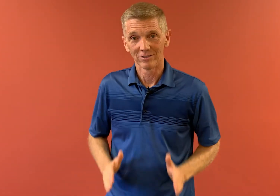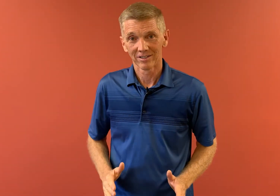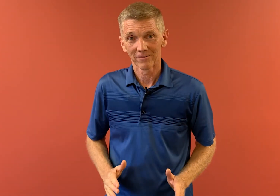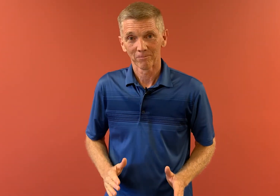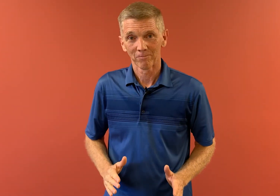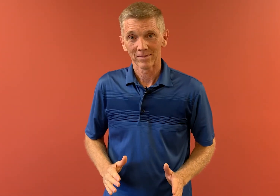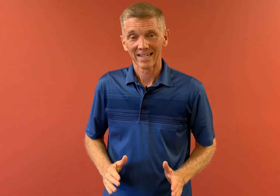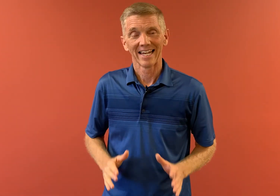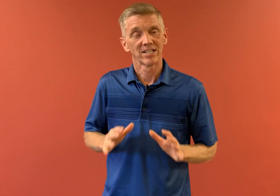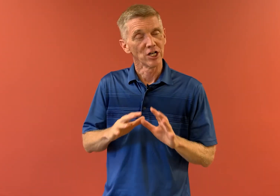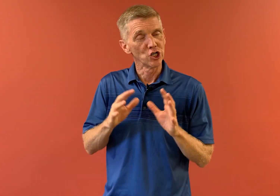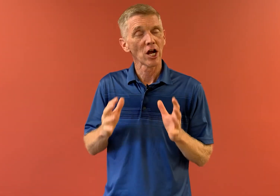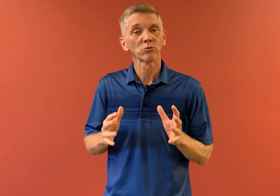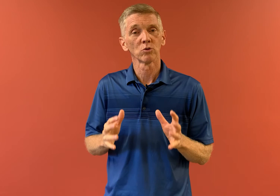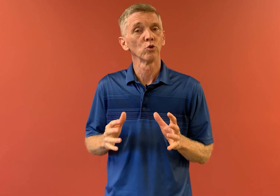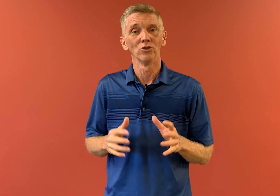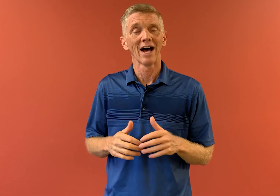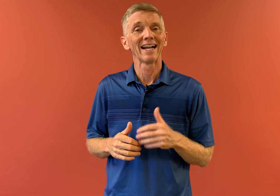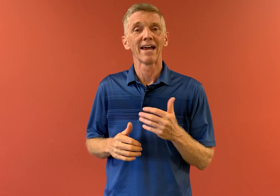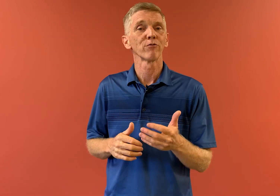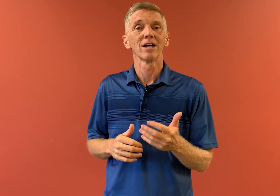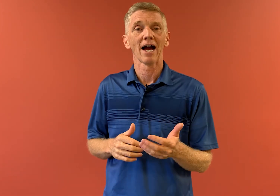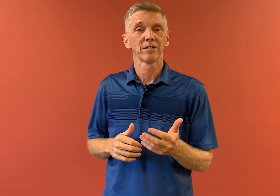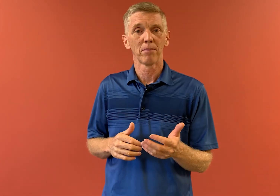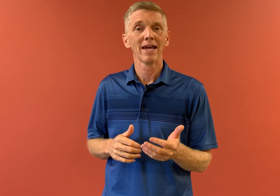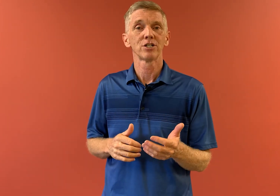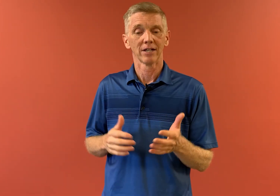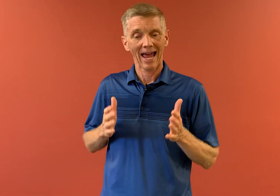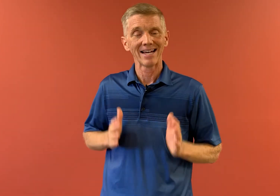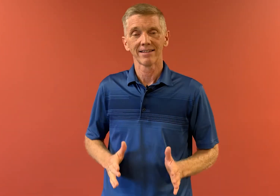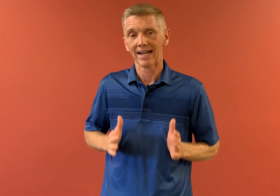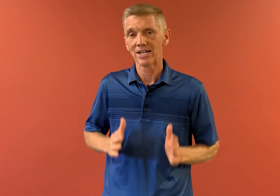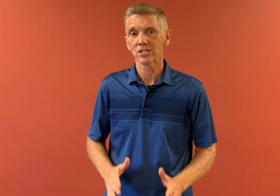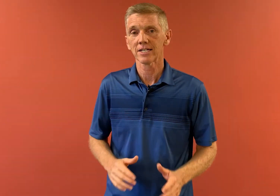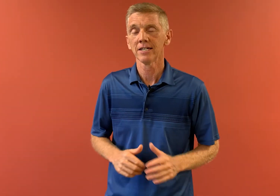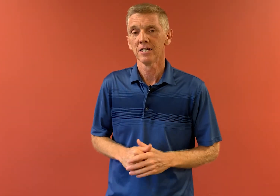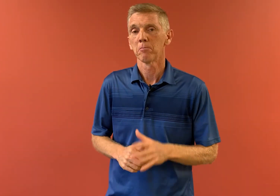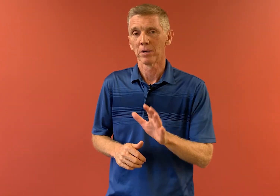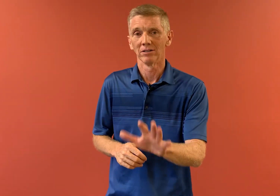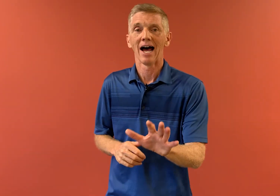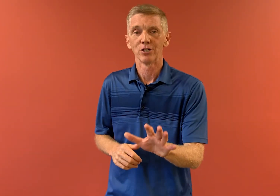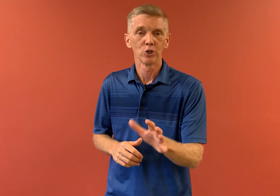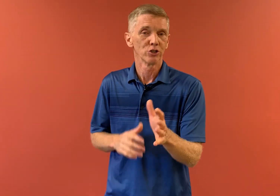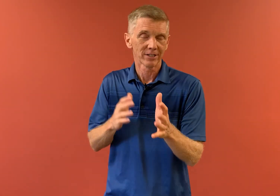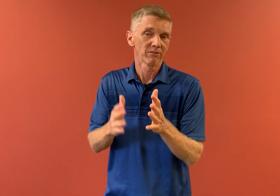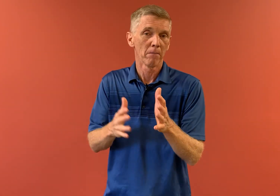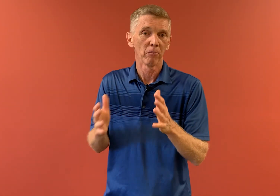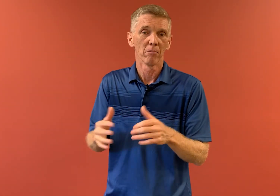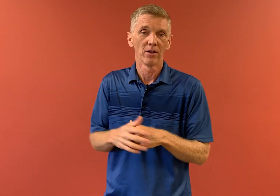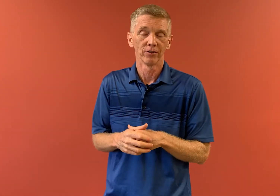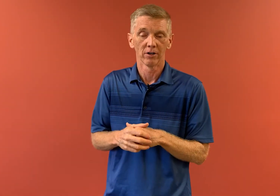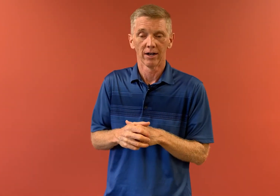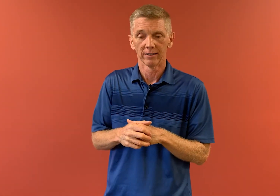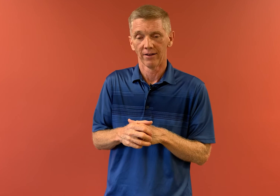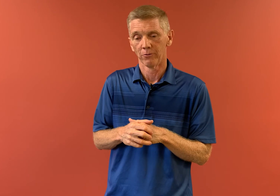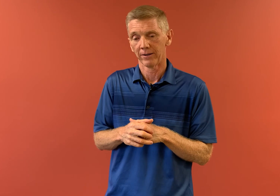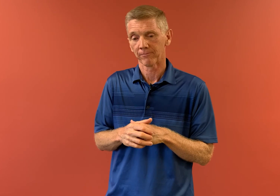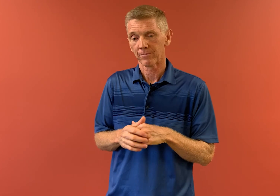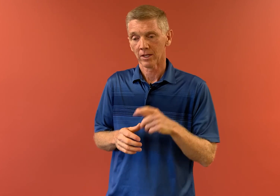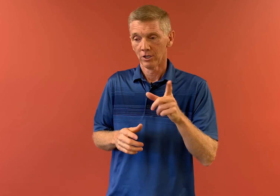Accountant. It's a general rule. Not every occupation has that agency, but a lot do. You're just going to remember them on the way. So